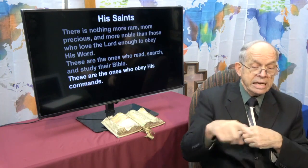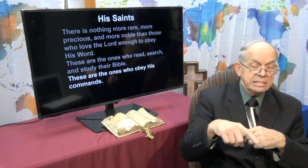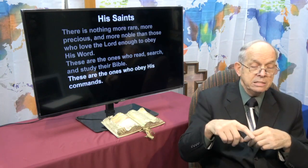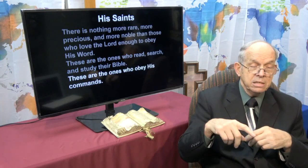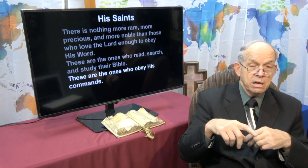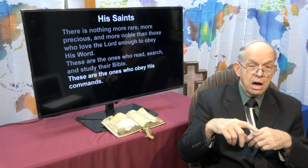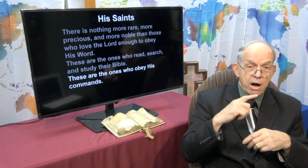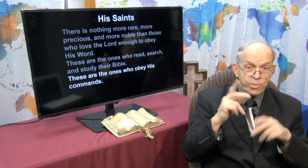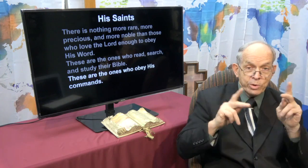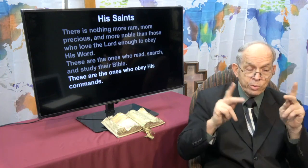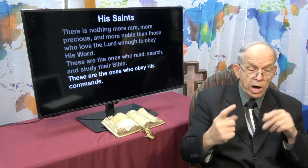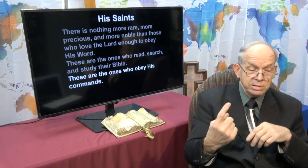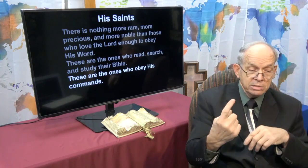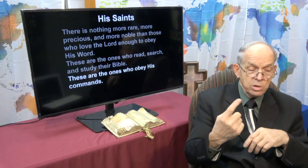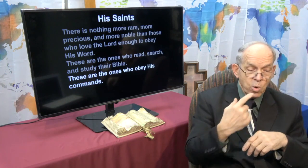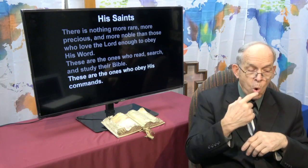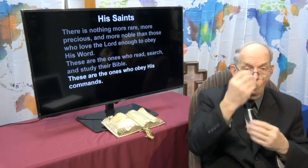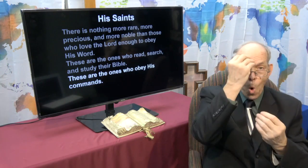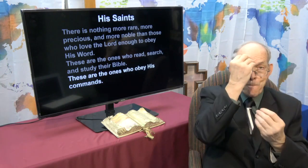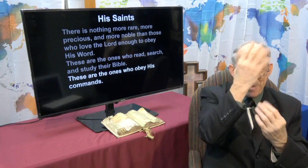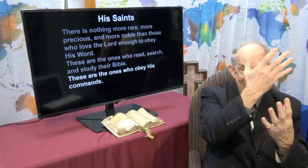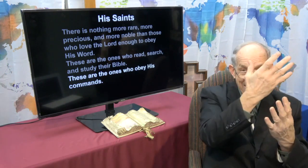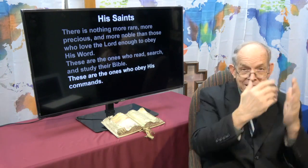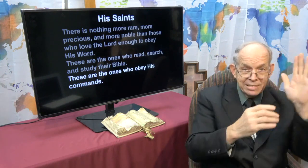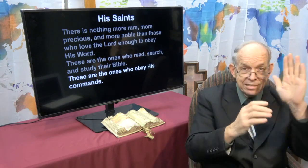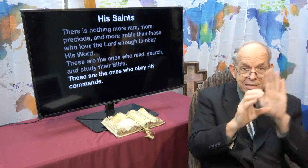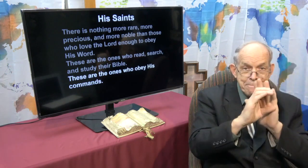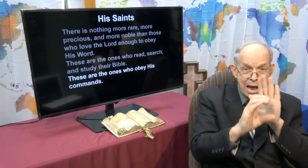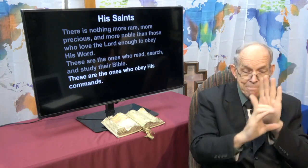These are the ones who obey his commandment.